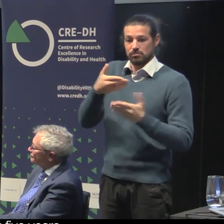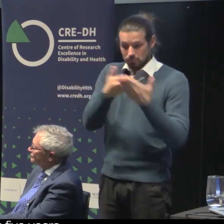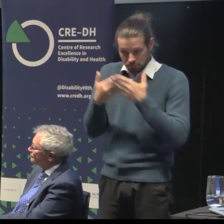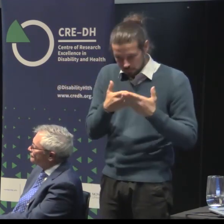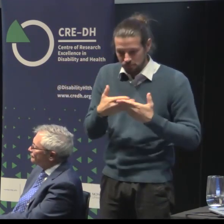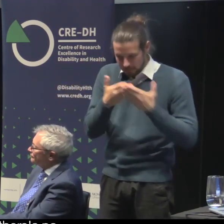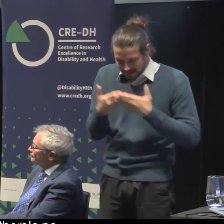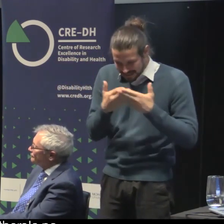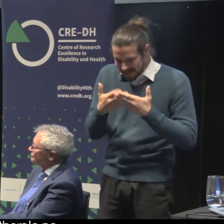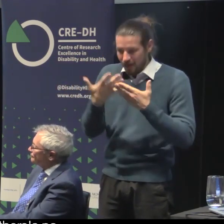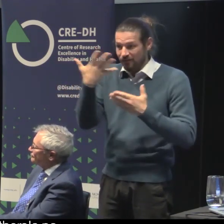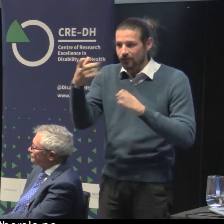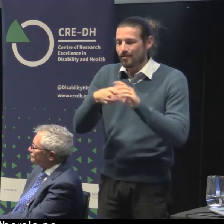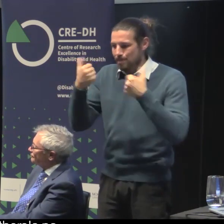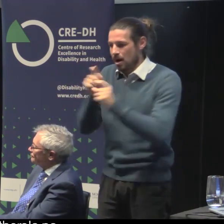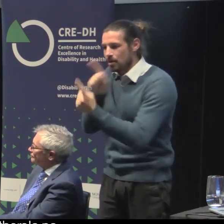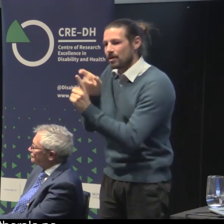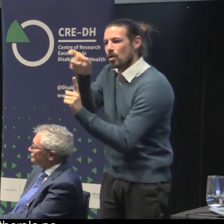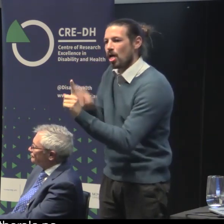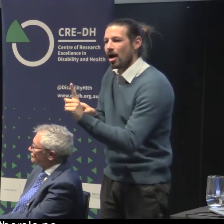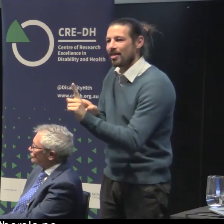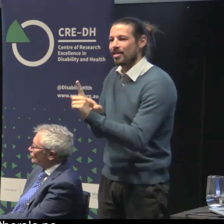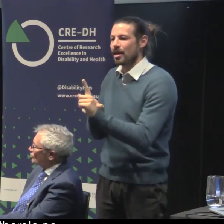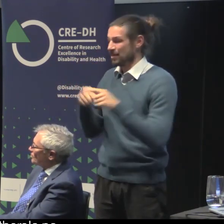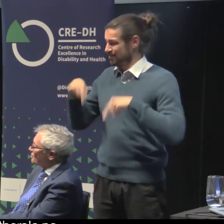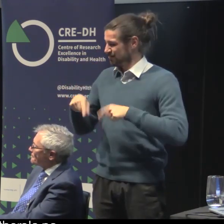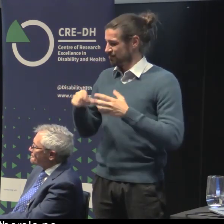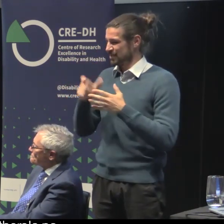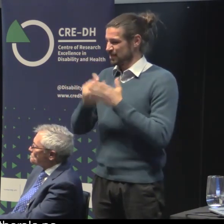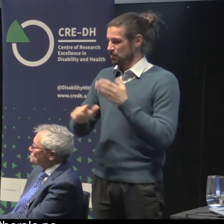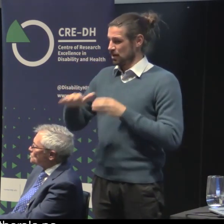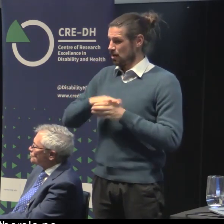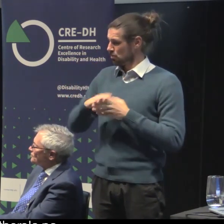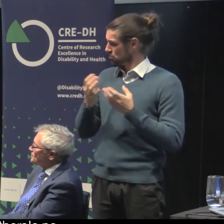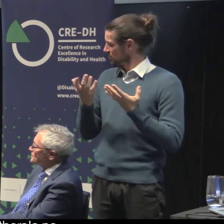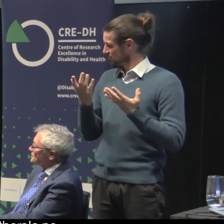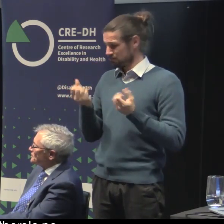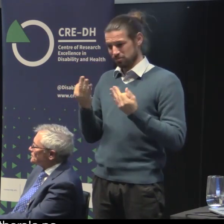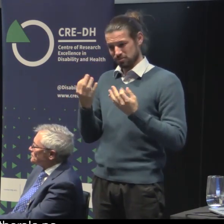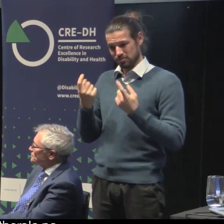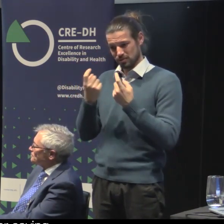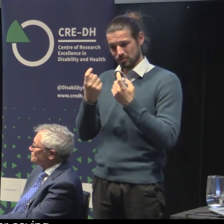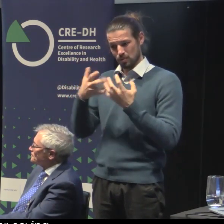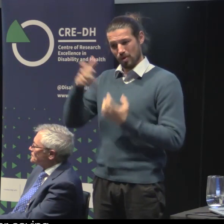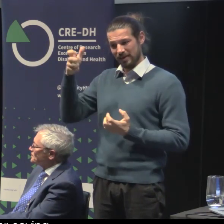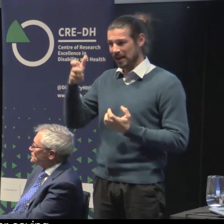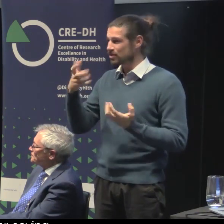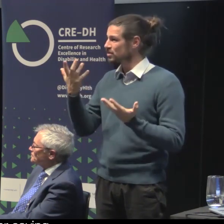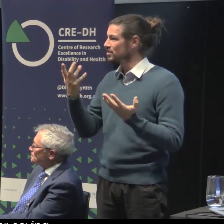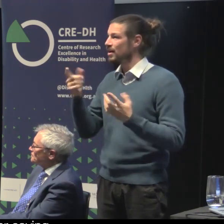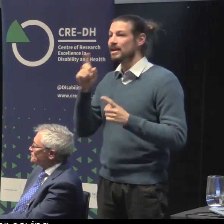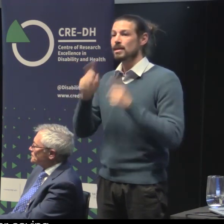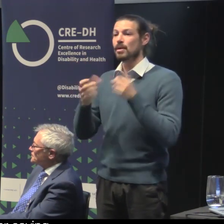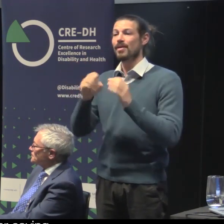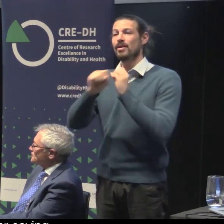But in this area, there's no qualifications, and many adverts are in the paper saying, "Be